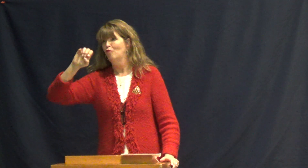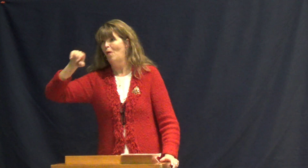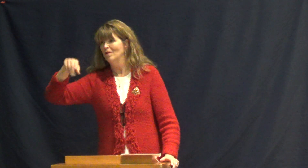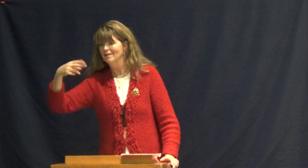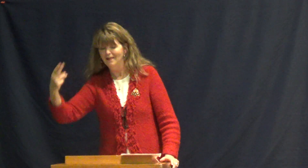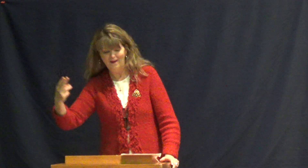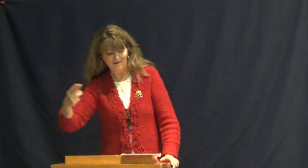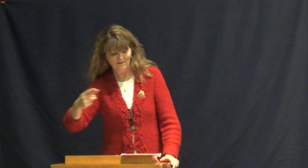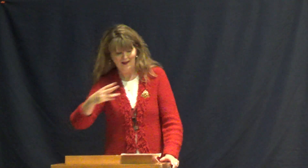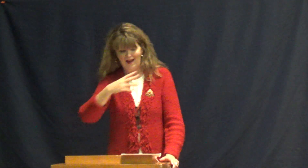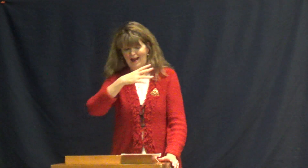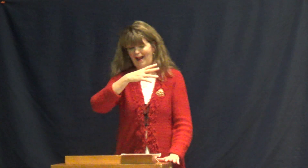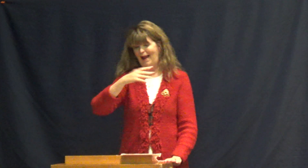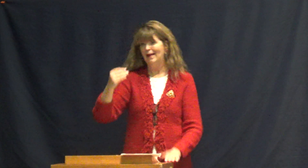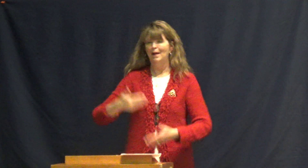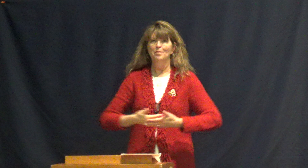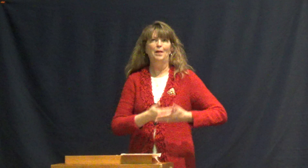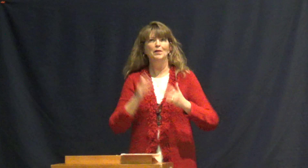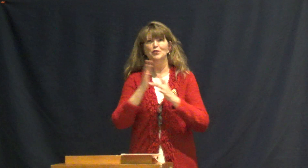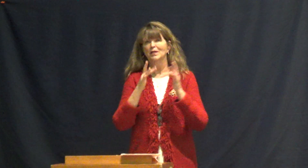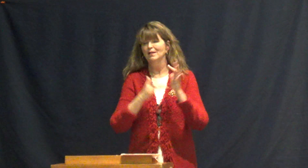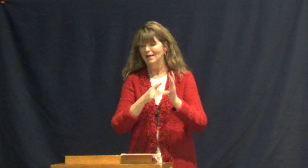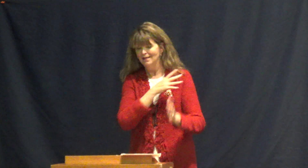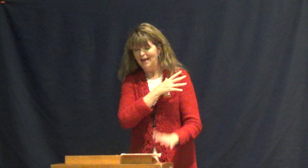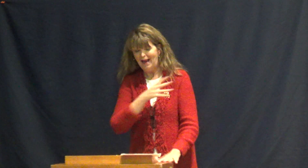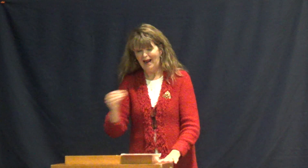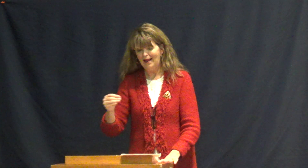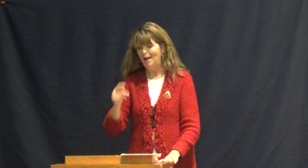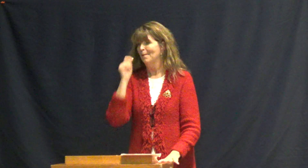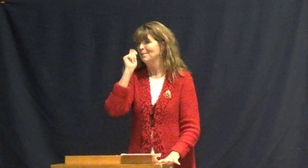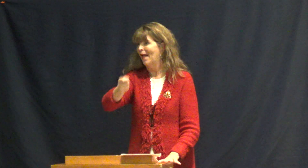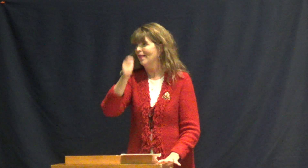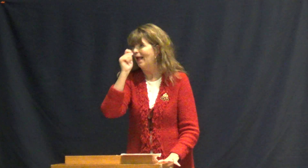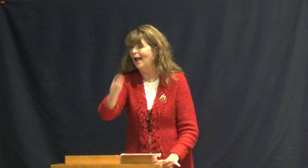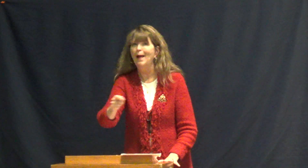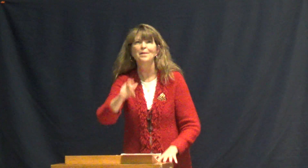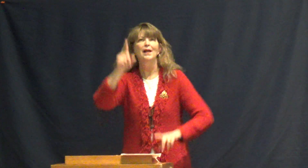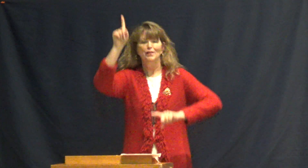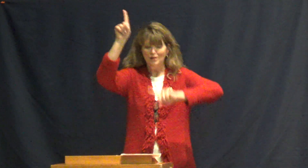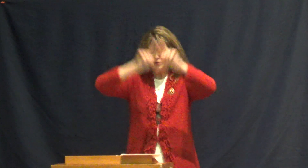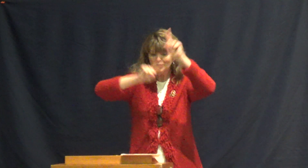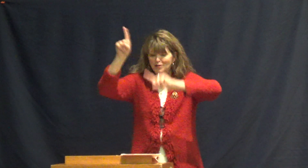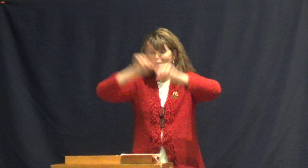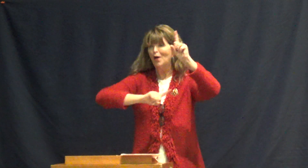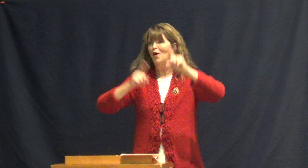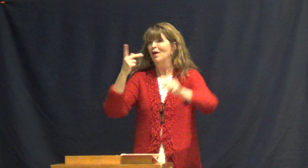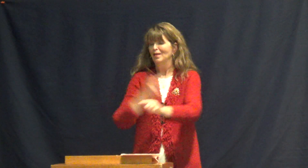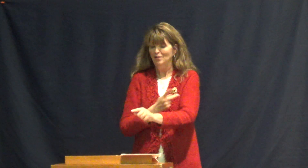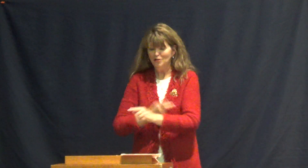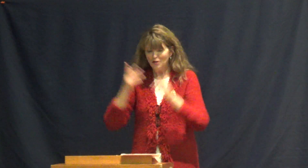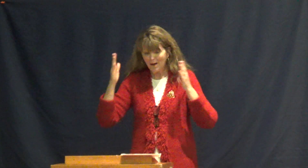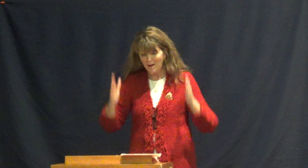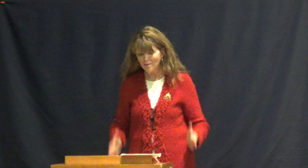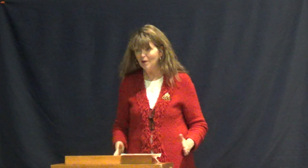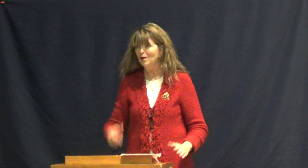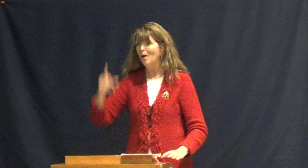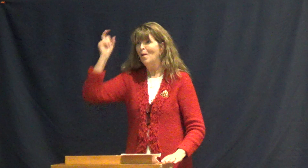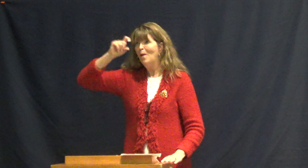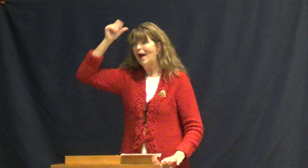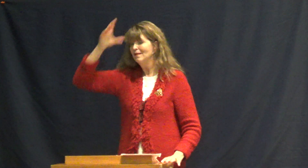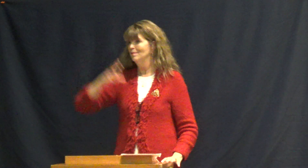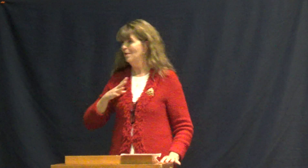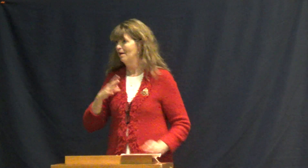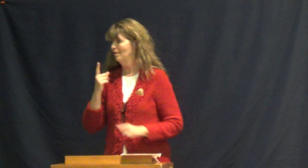Is there anyone who has not heard of Joseph and Mary and the baby Jesus? Of Bethlehem, the star, the